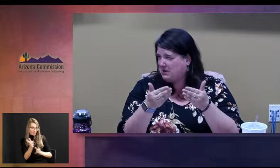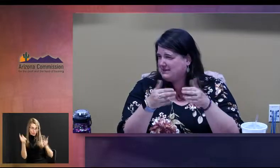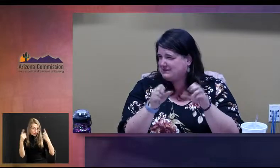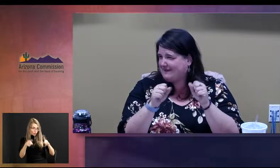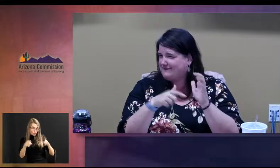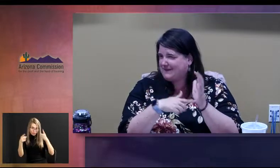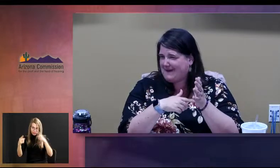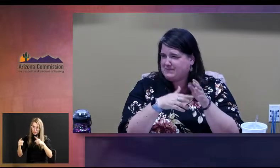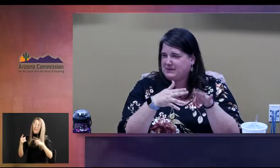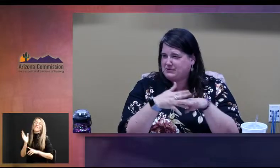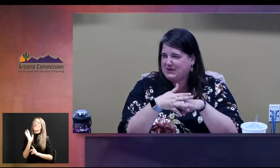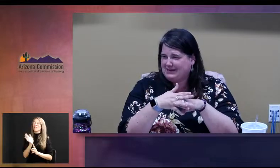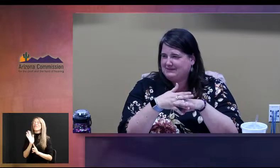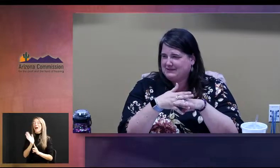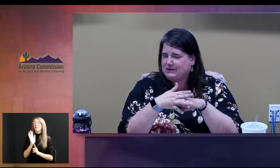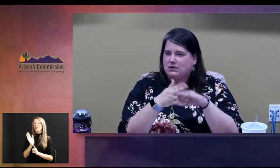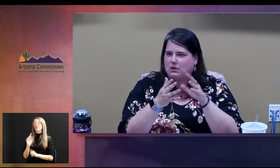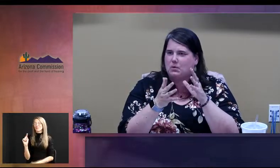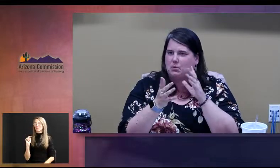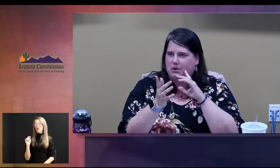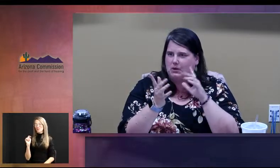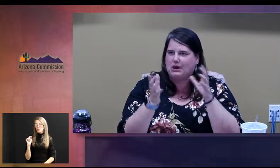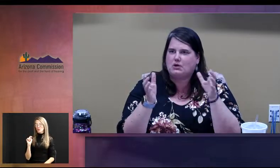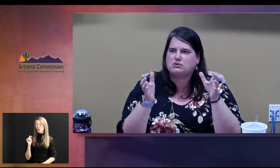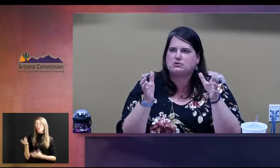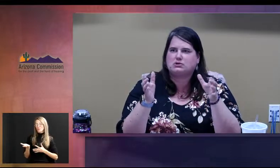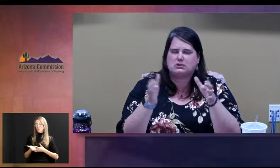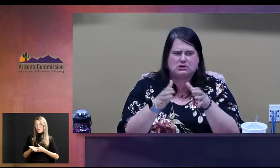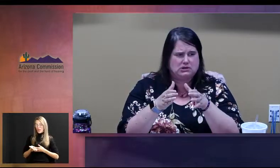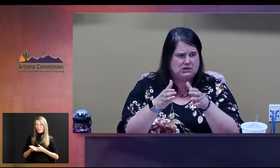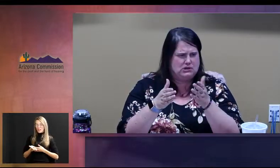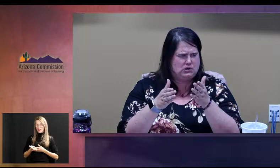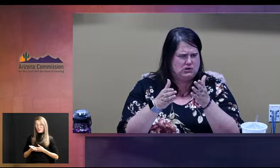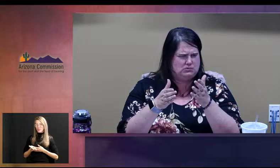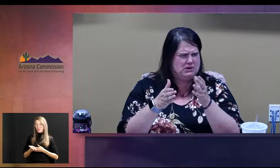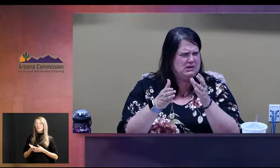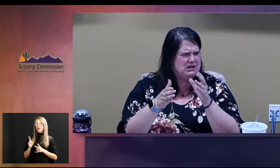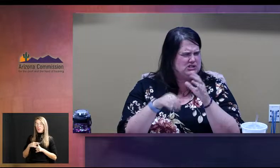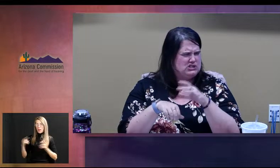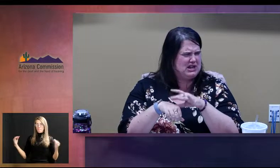5-minute restroom break. And then we'll meet back here.